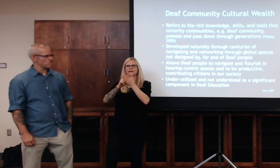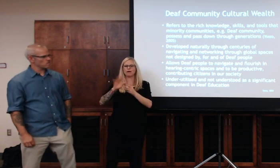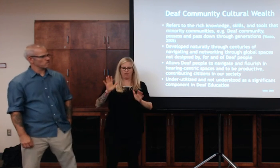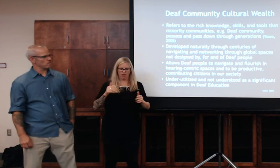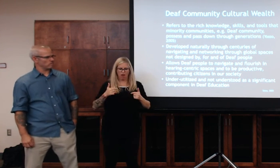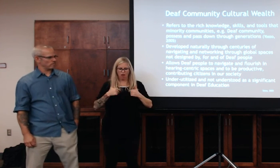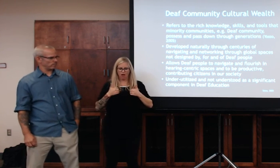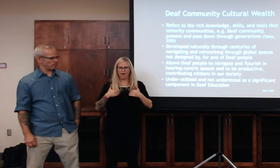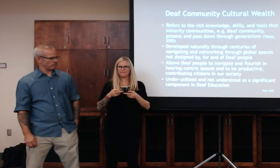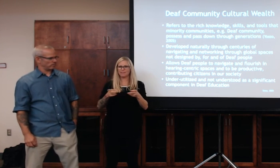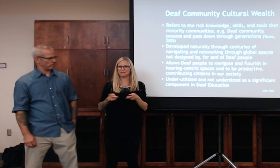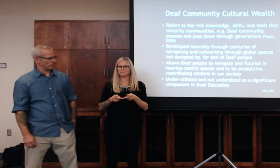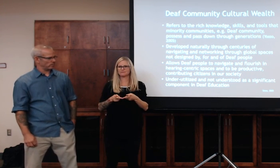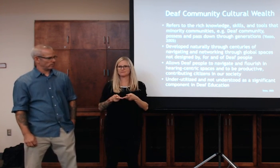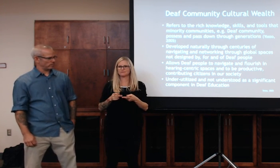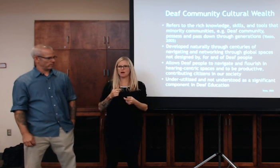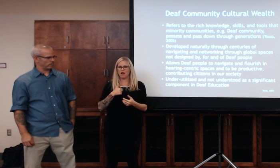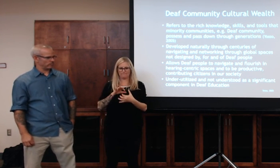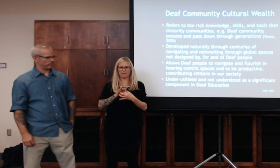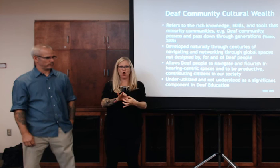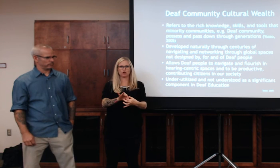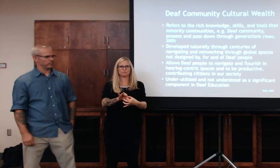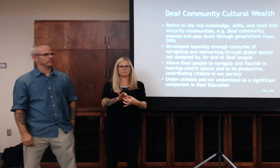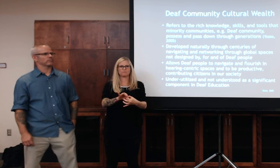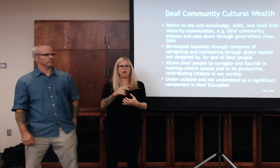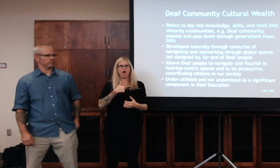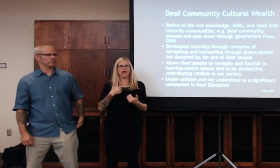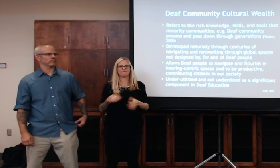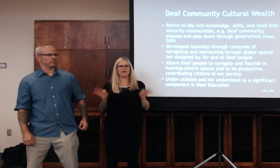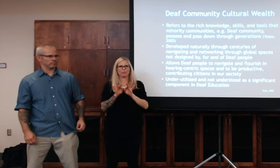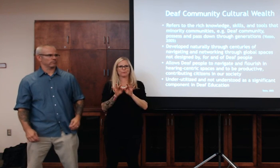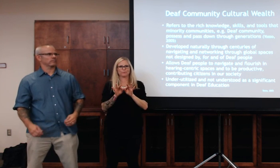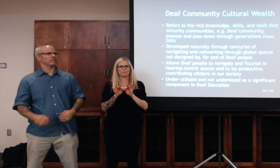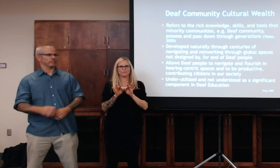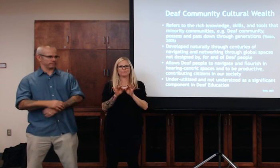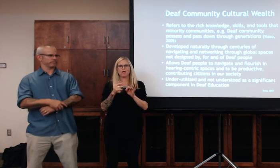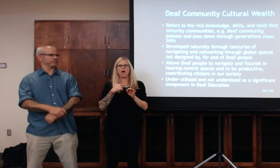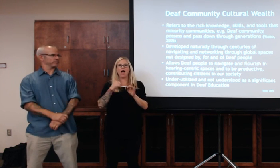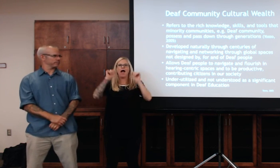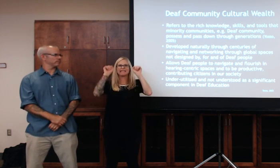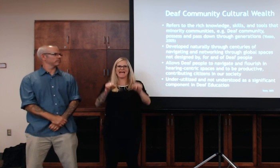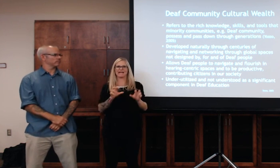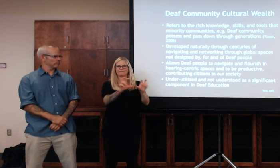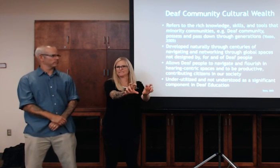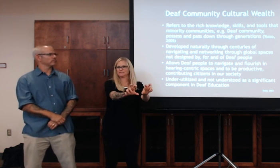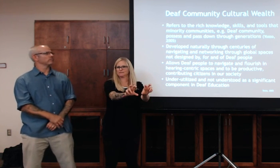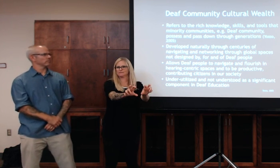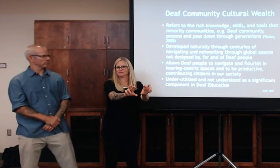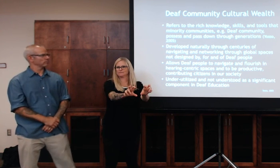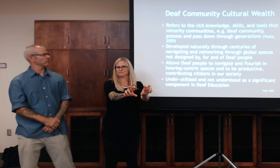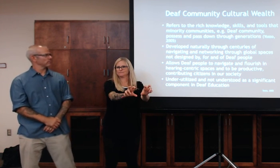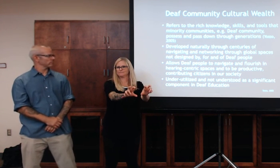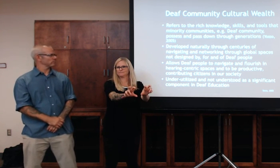Agency meaning I have a place that I belong, a place that I am valued, something that I can invest